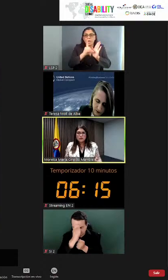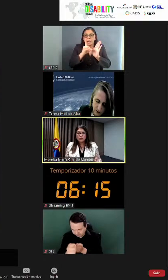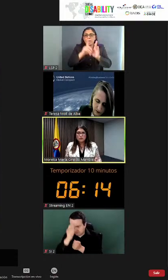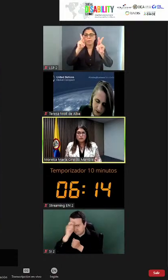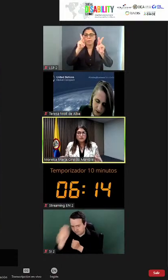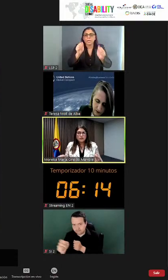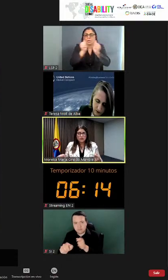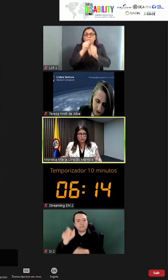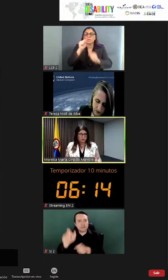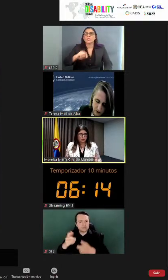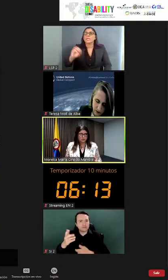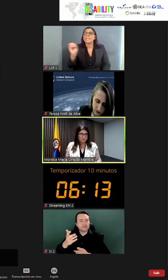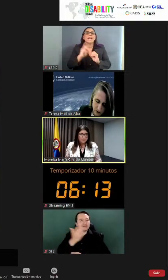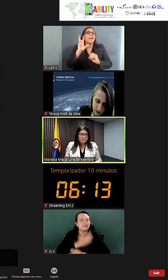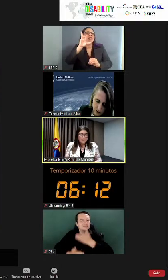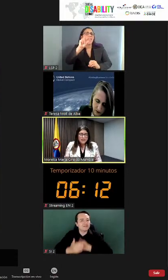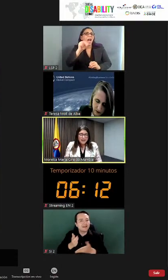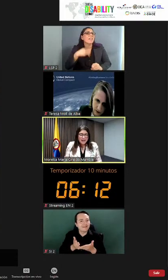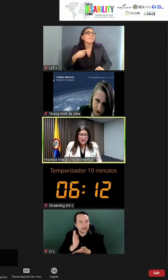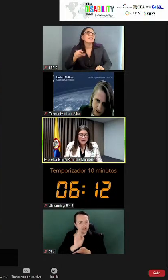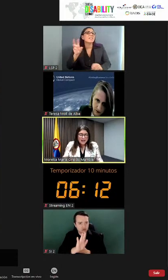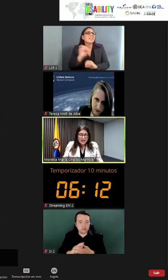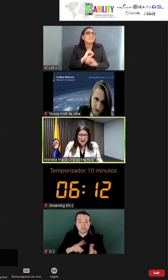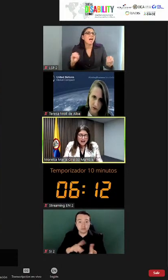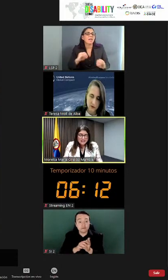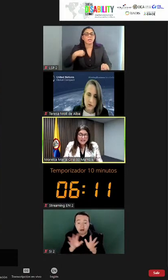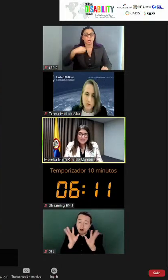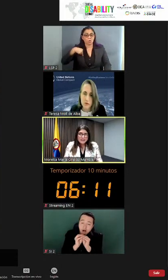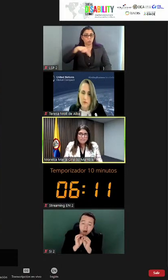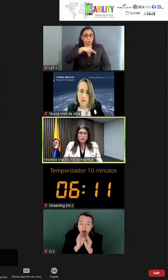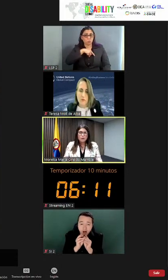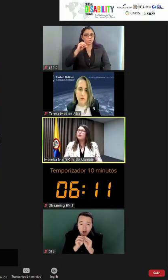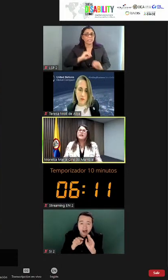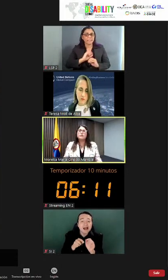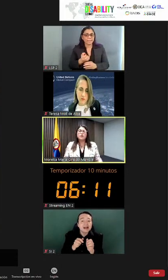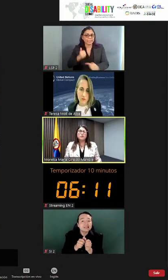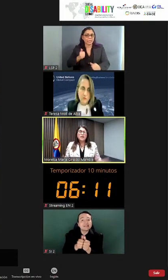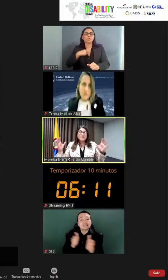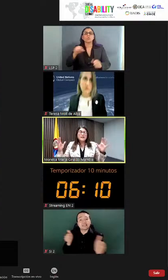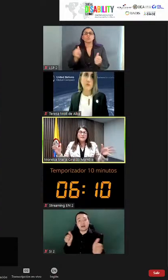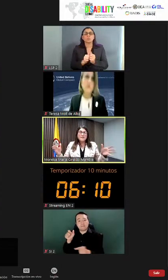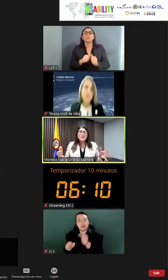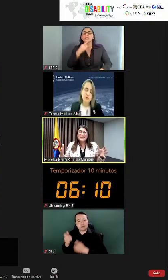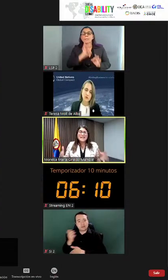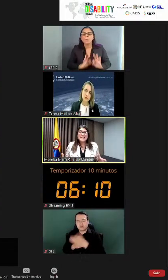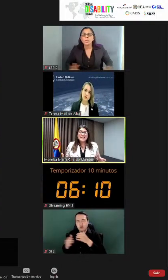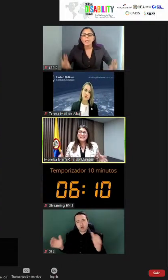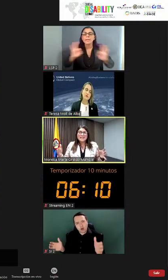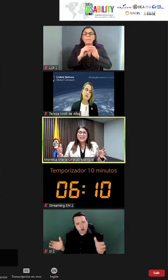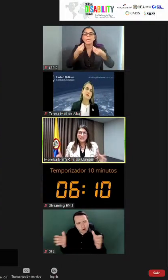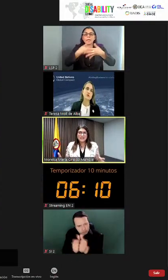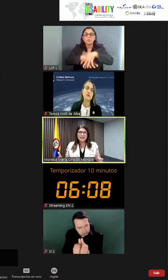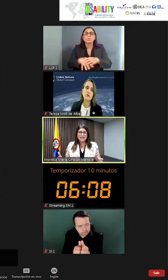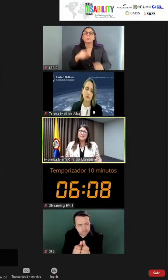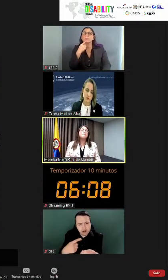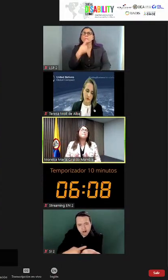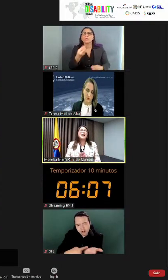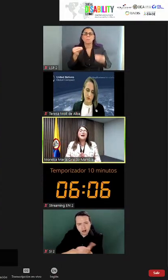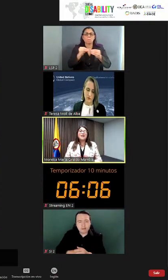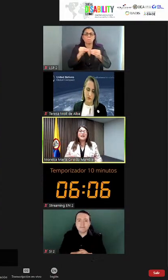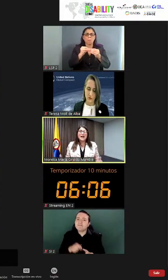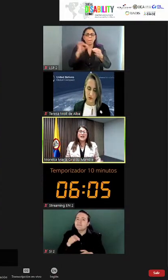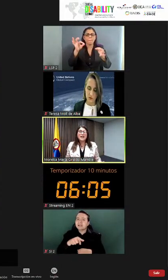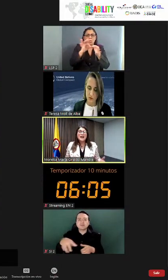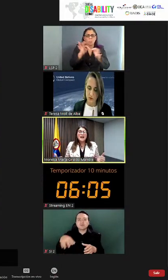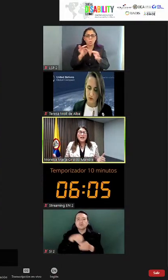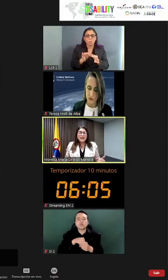persons with disabilities not nothing about us without us what does this pact for inclusion do